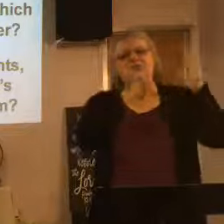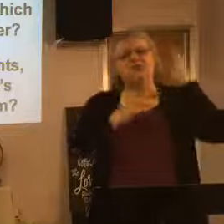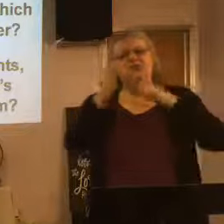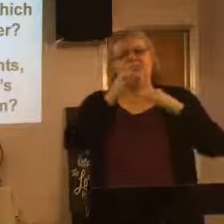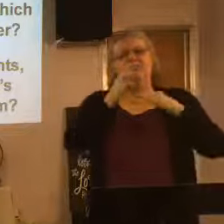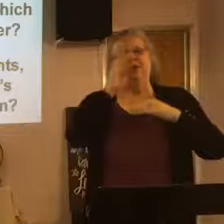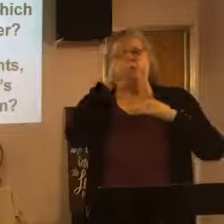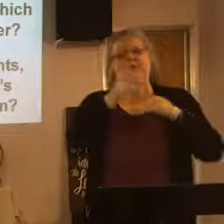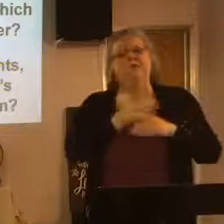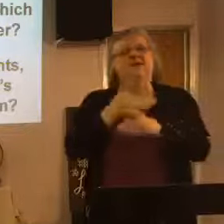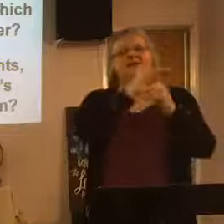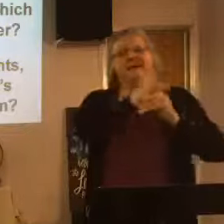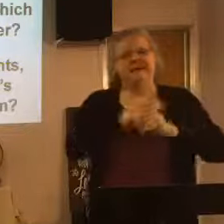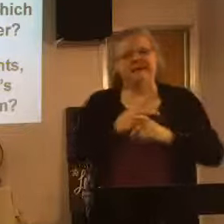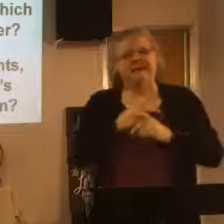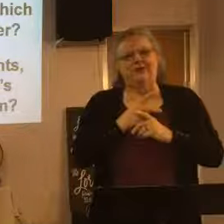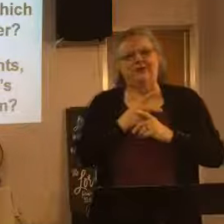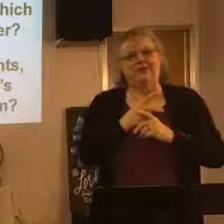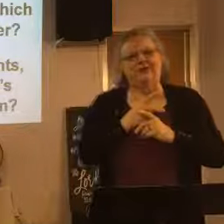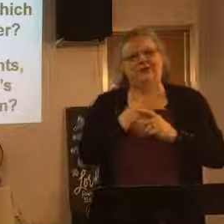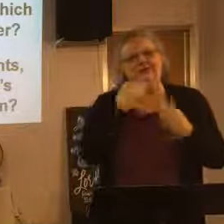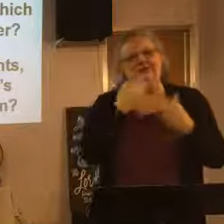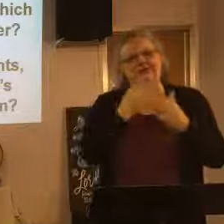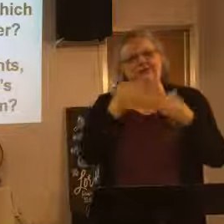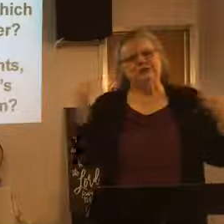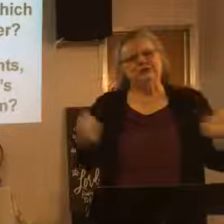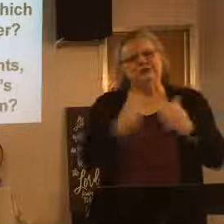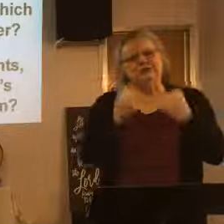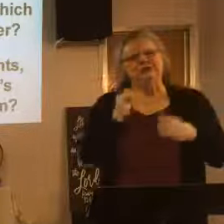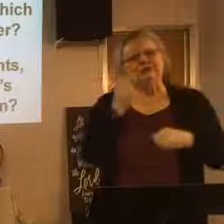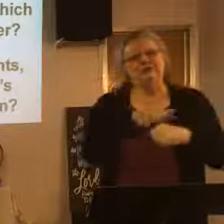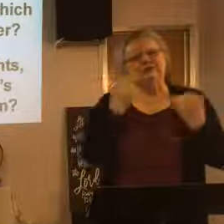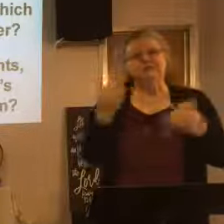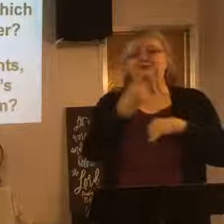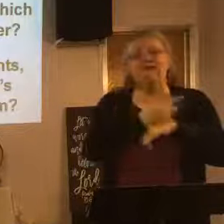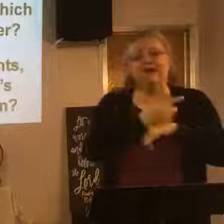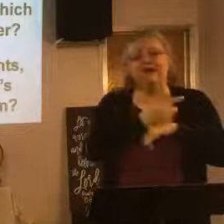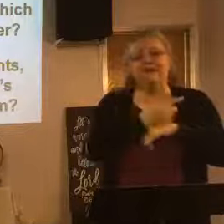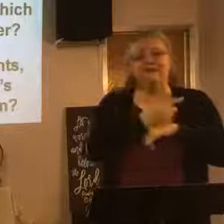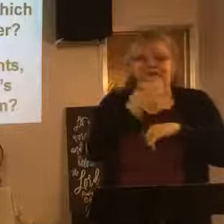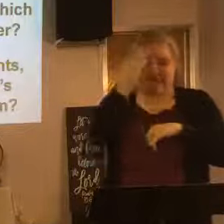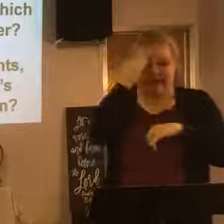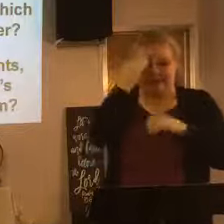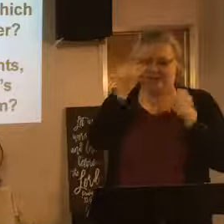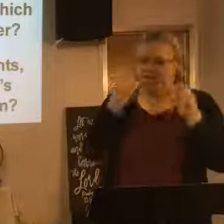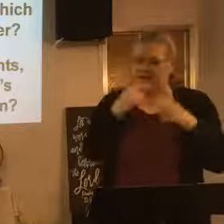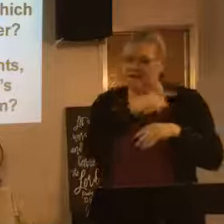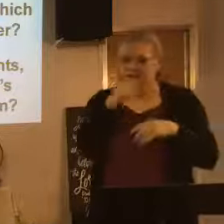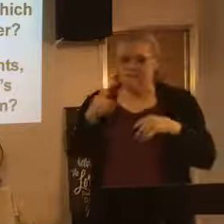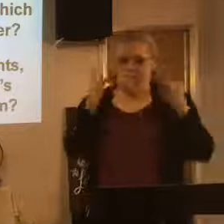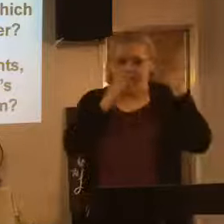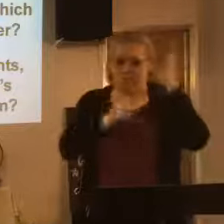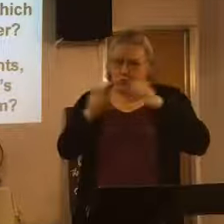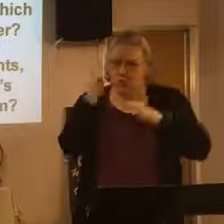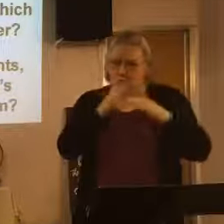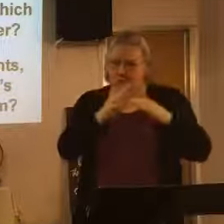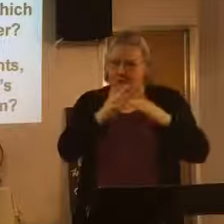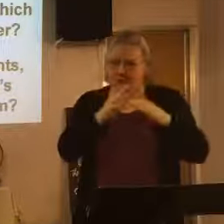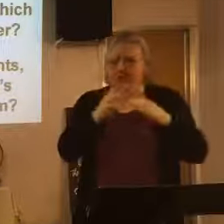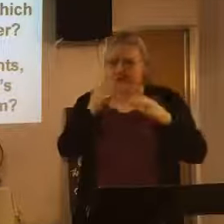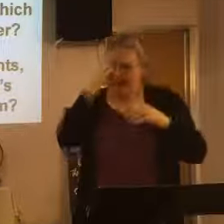be provided for you. That's a good challenge for us today. I know many have anxiety, many are